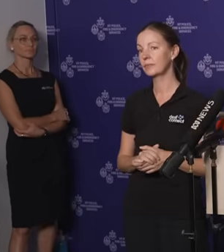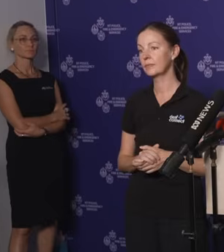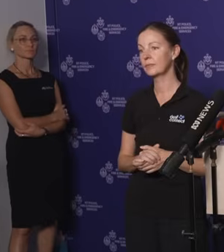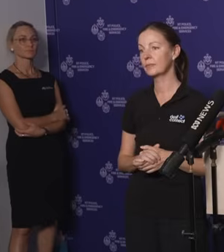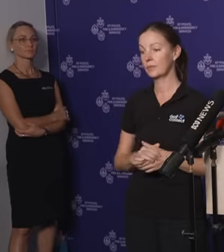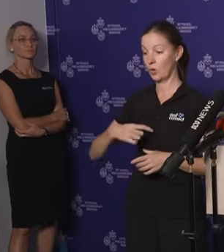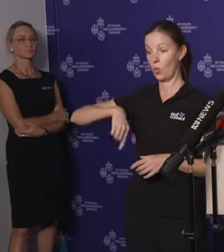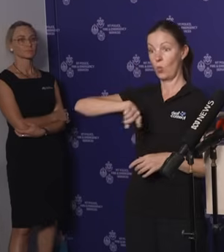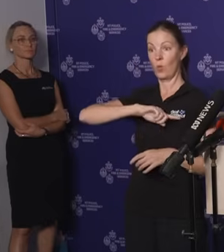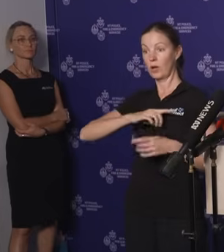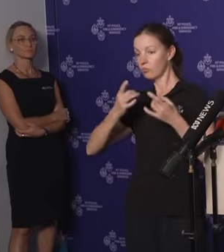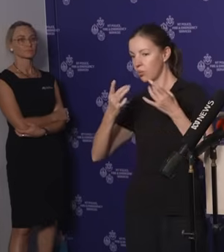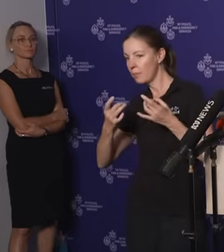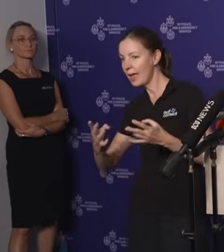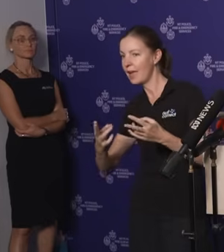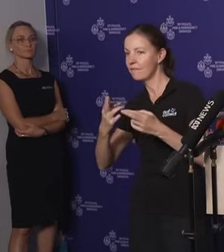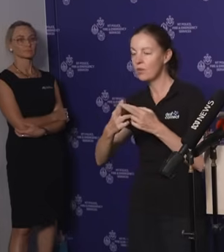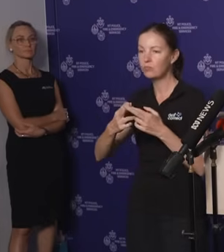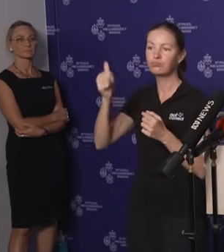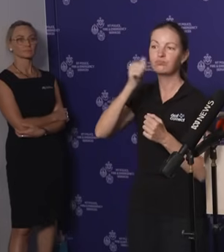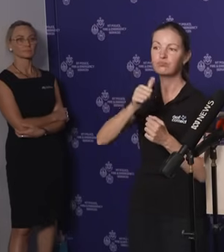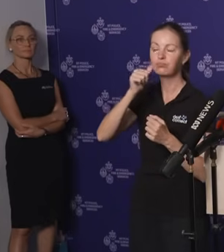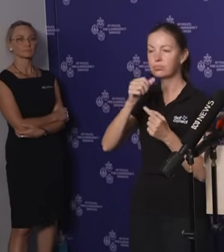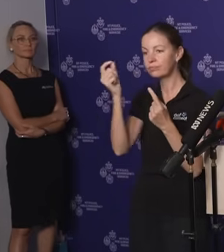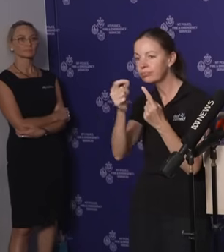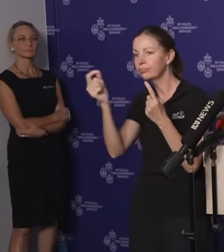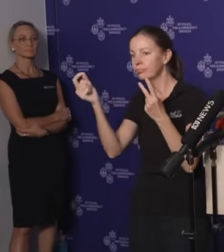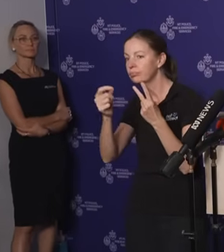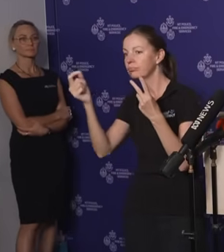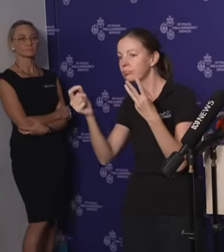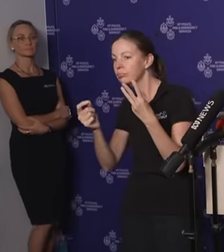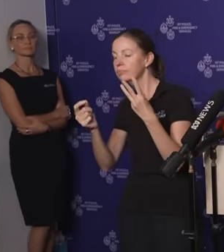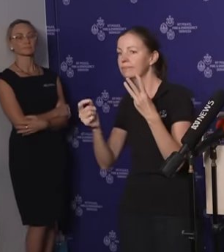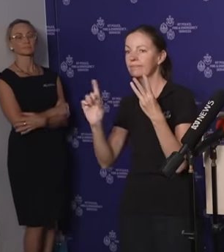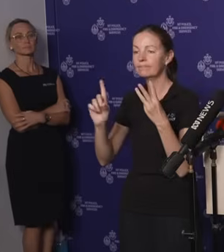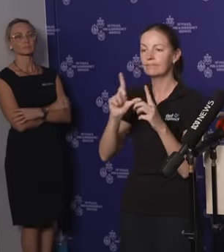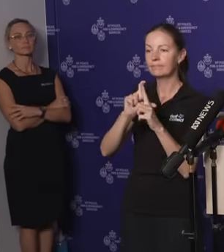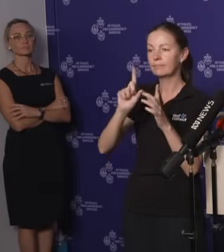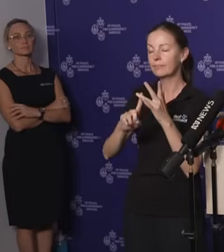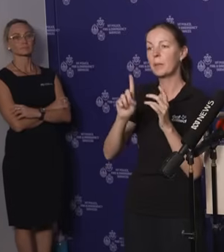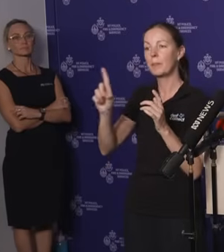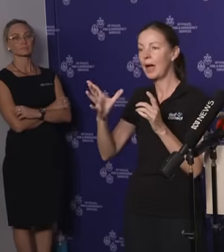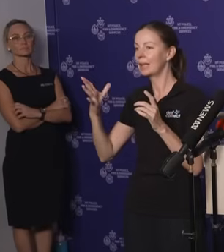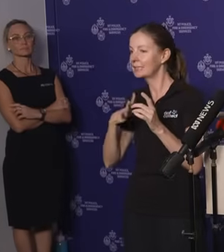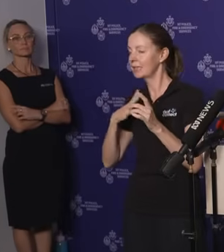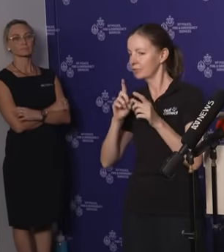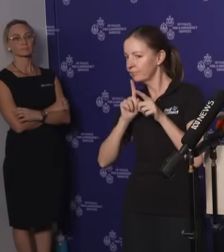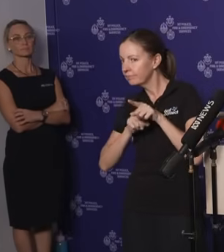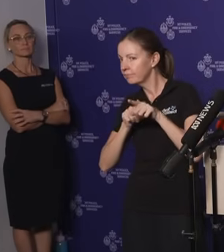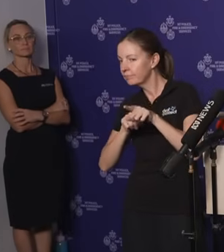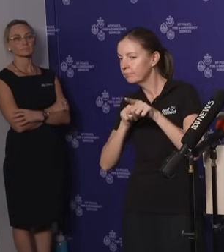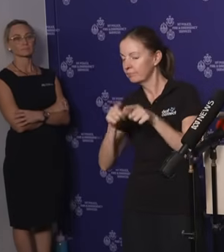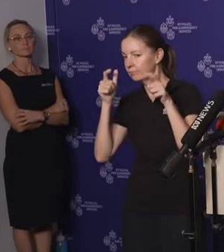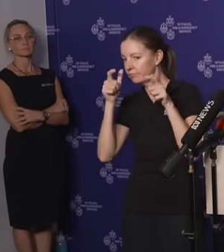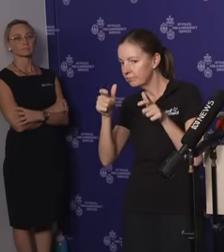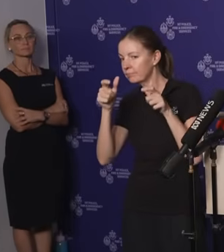We are preparing for all scenarios, but we have to keep monitoring the track of this cyclone. Urara monstrum andra naga woni